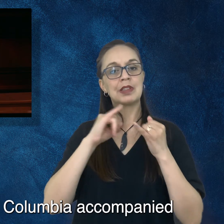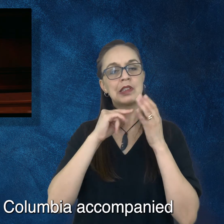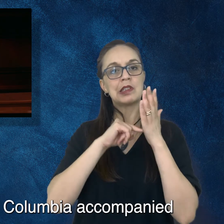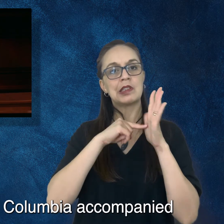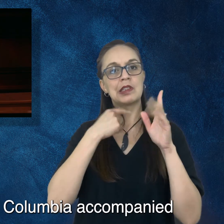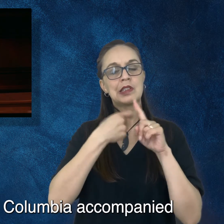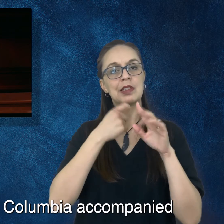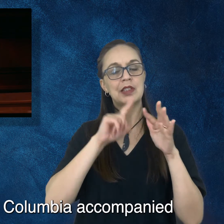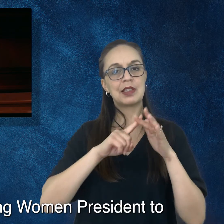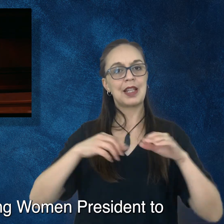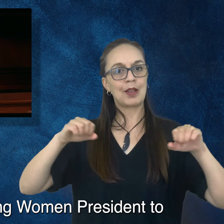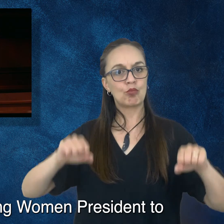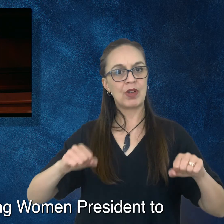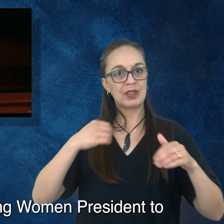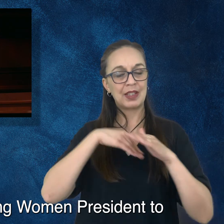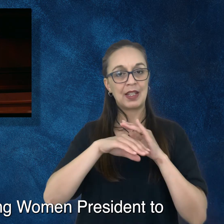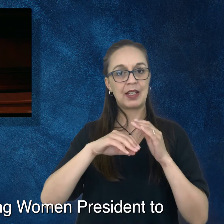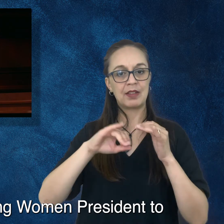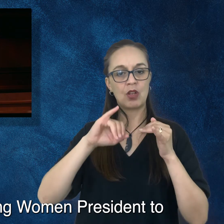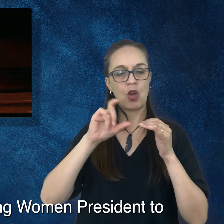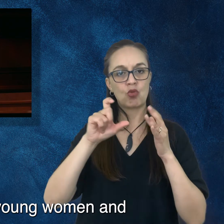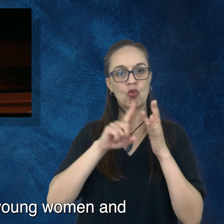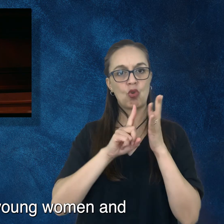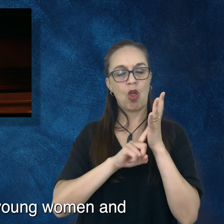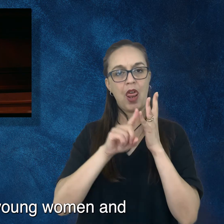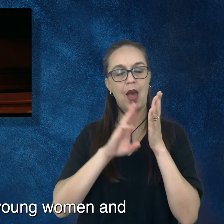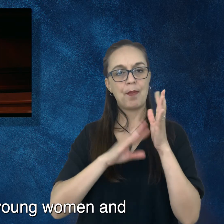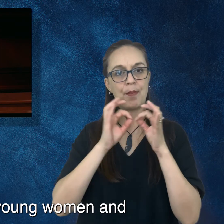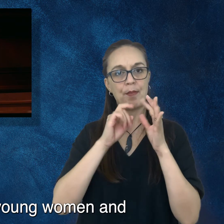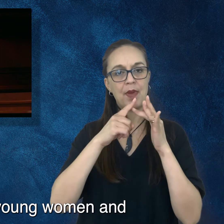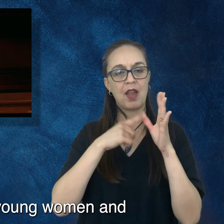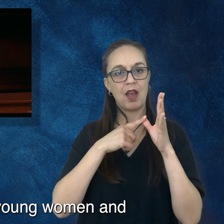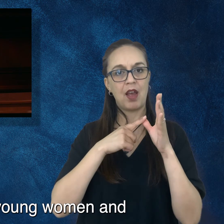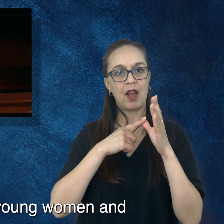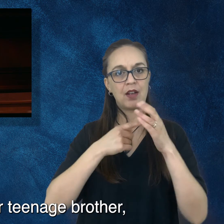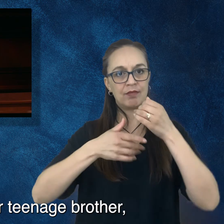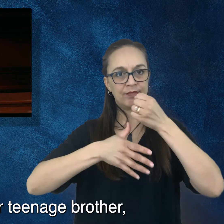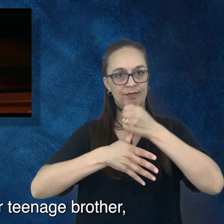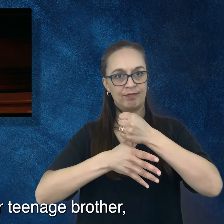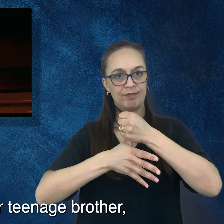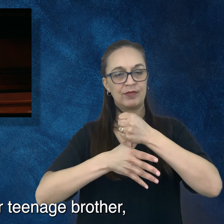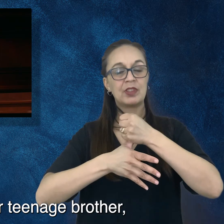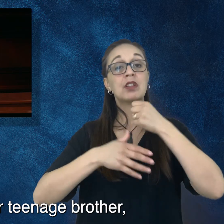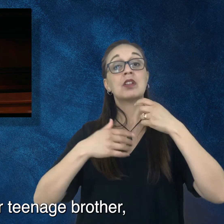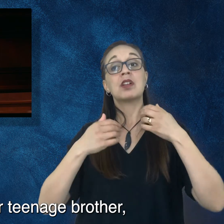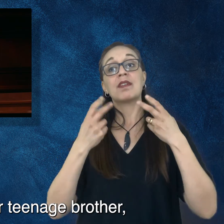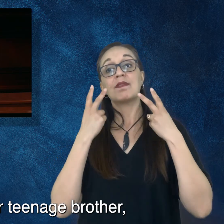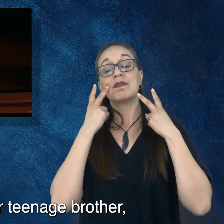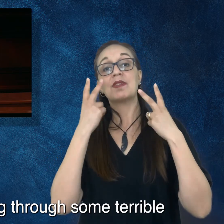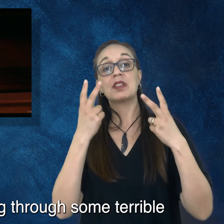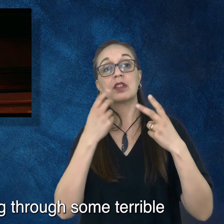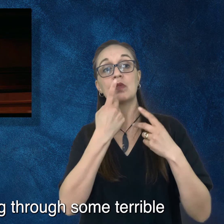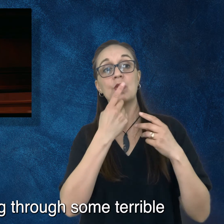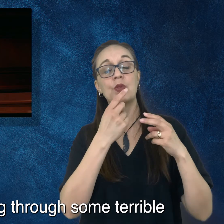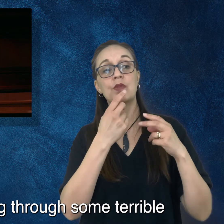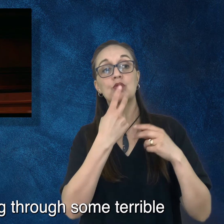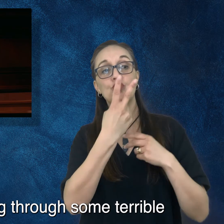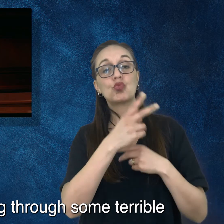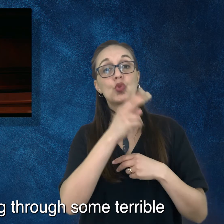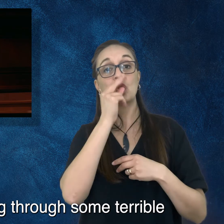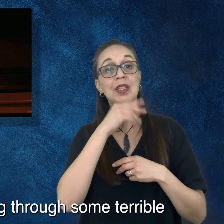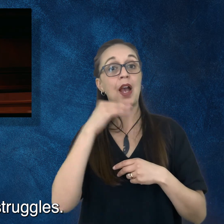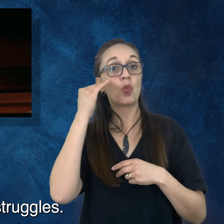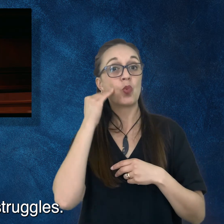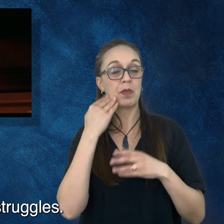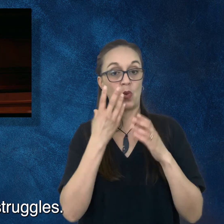in Columbia accompanied the stake young women president to visit two young women and their older teenage brother, who were going through